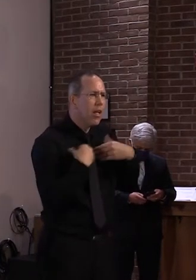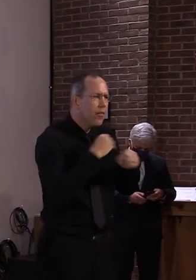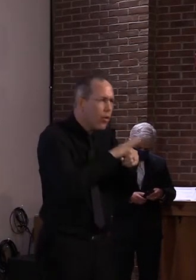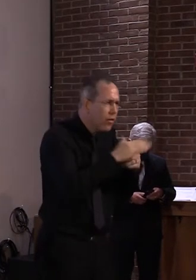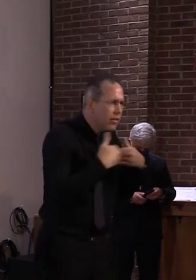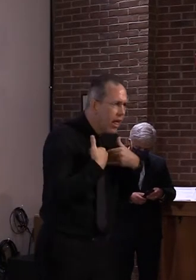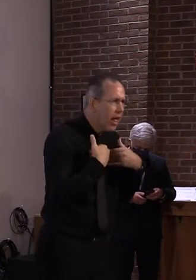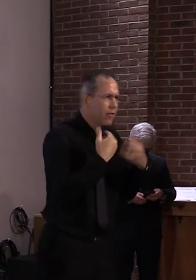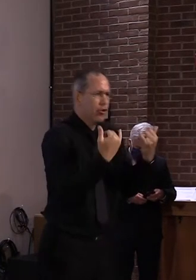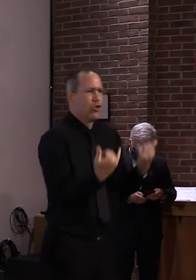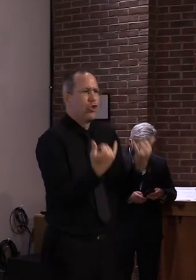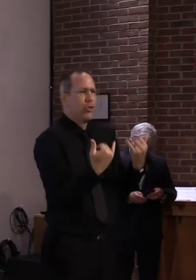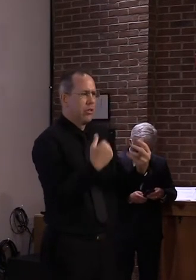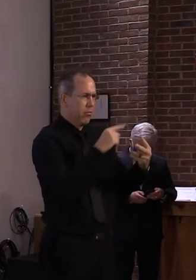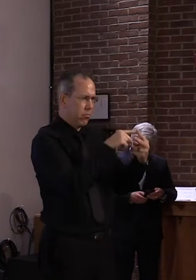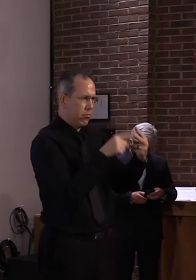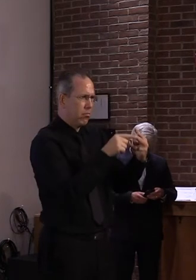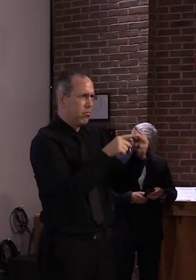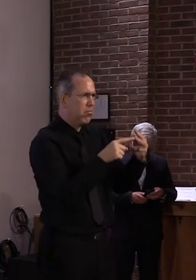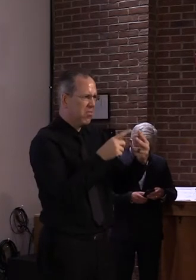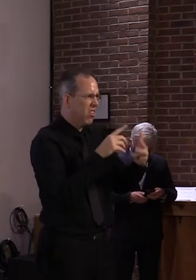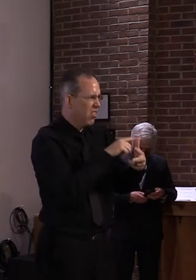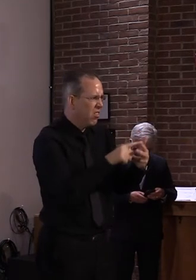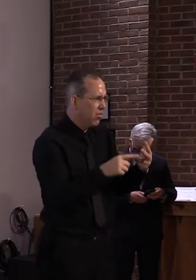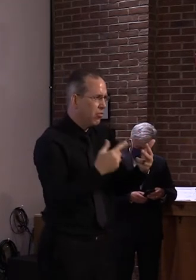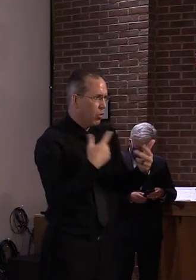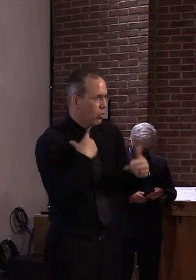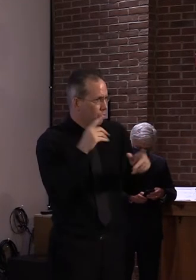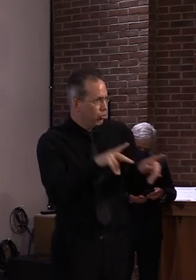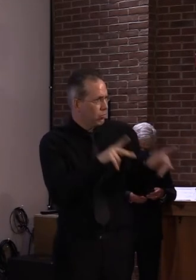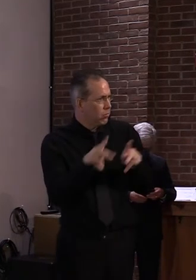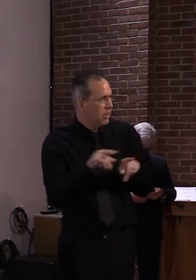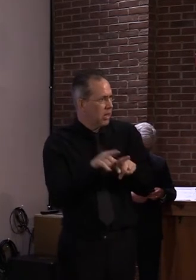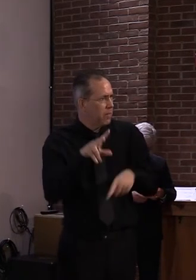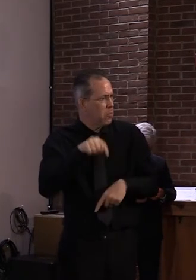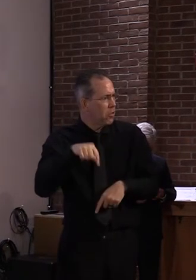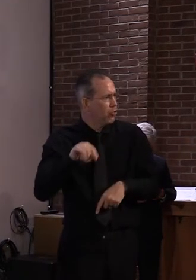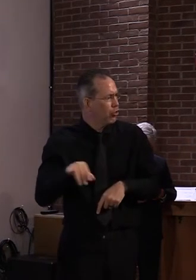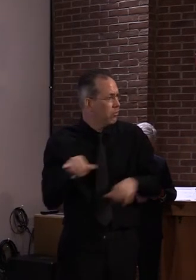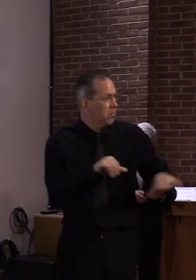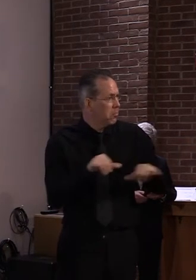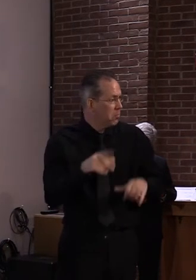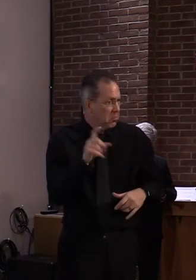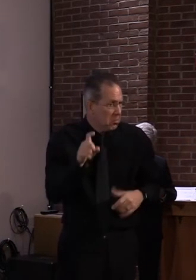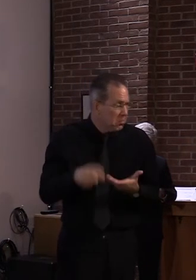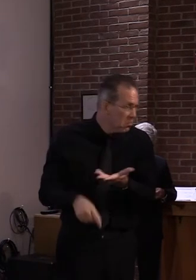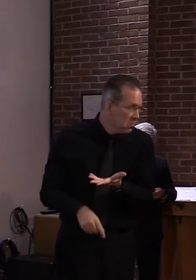When can Vermonters start expecting that kind of transparency on a town-by-town basis?